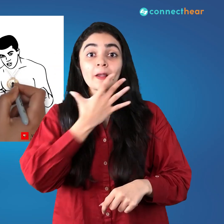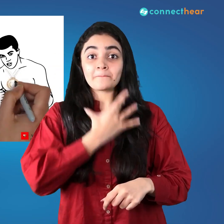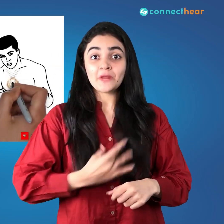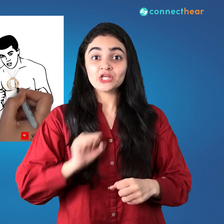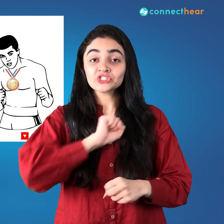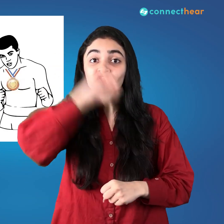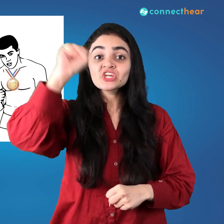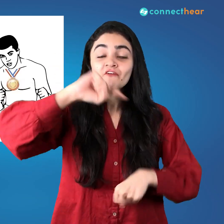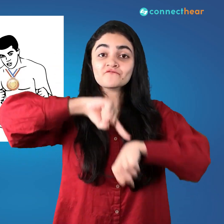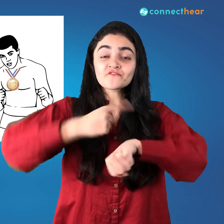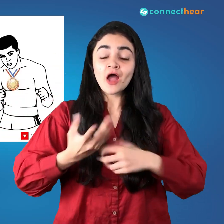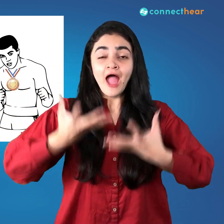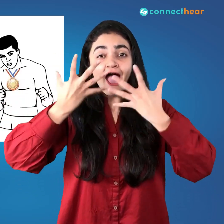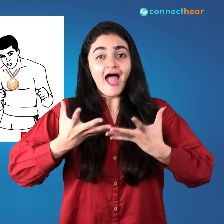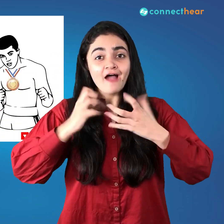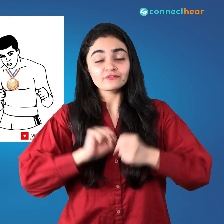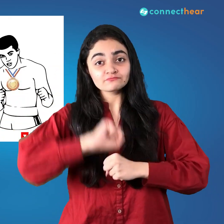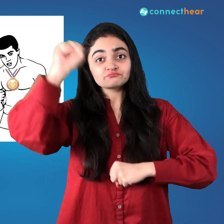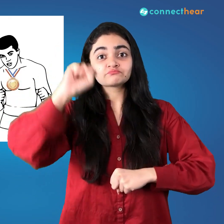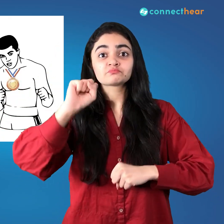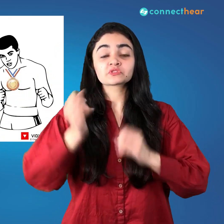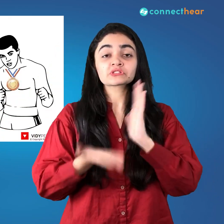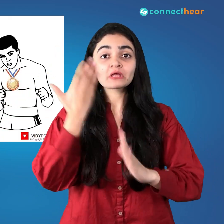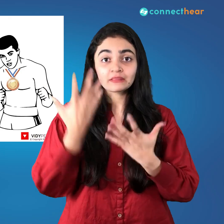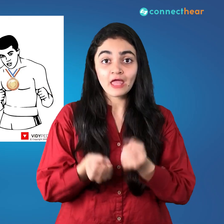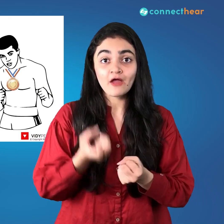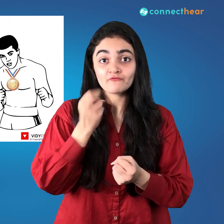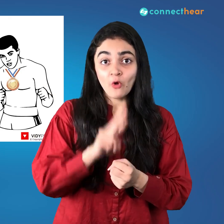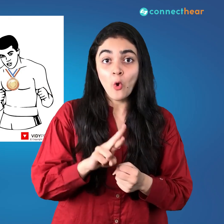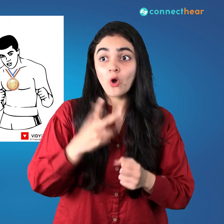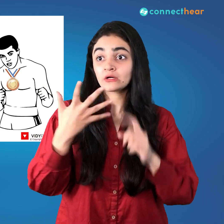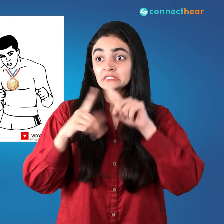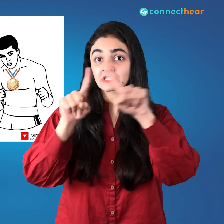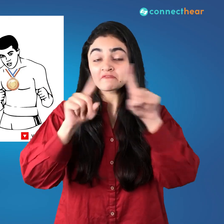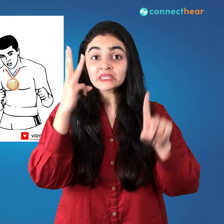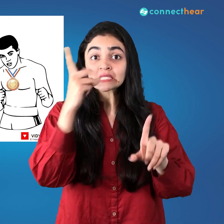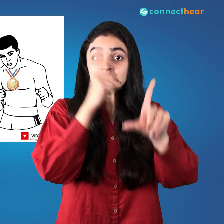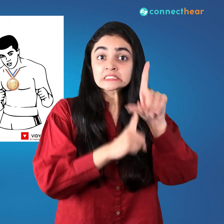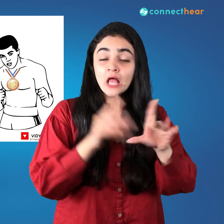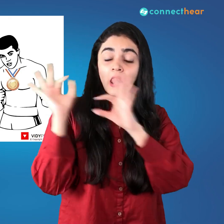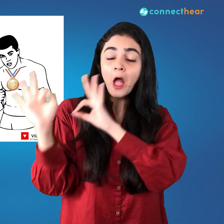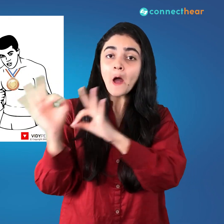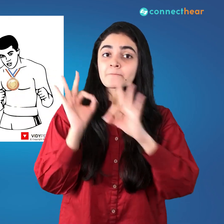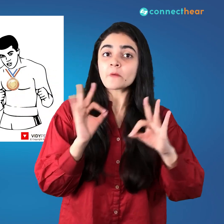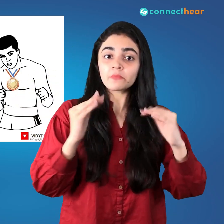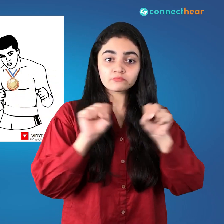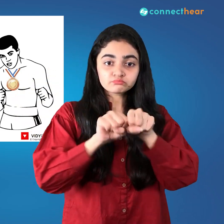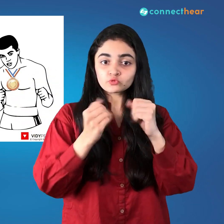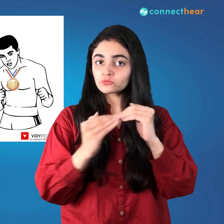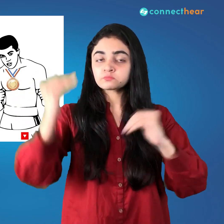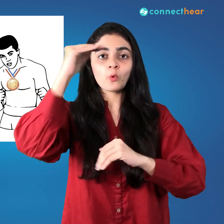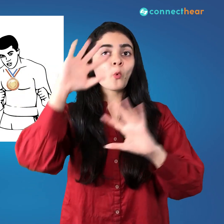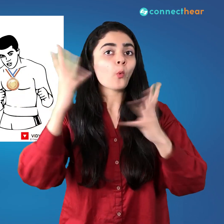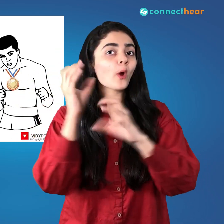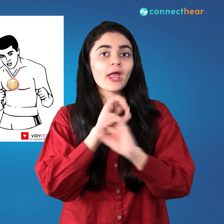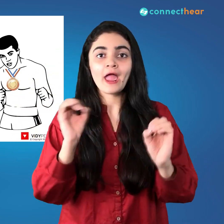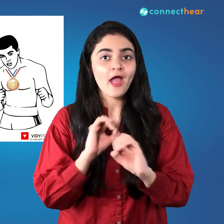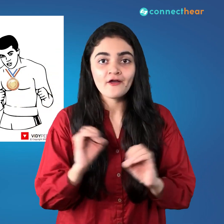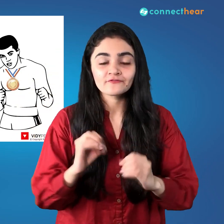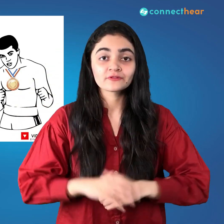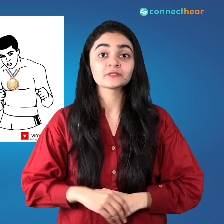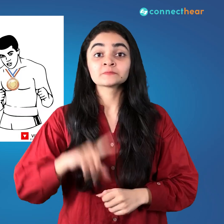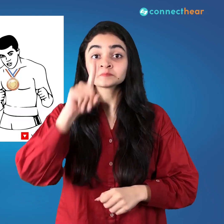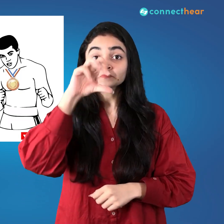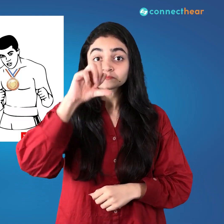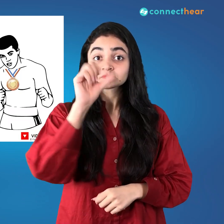light heavyweight division at the 1960 Summer Olympics and turned professional later that year. He converted to Islam and became a Muslim